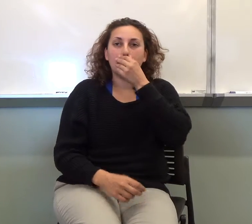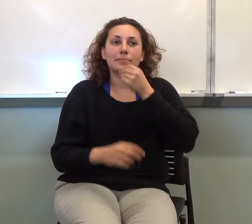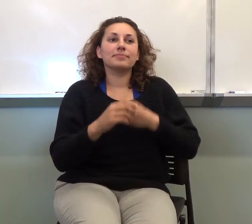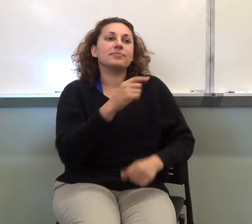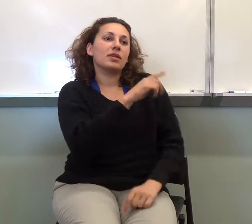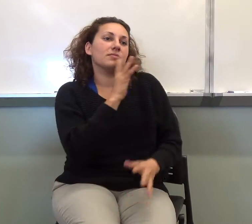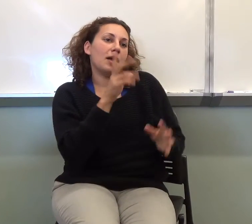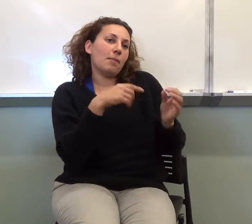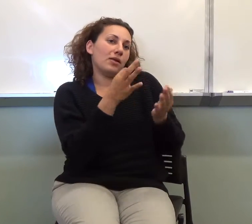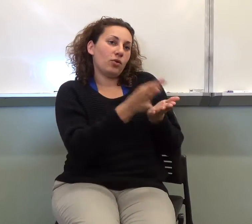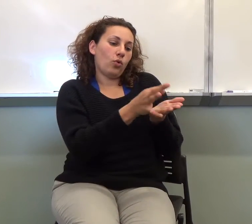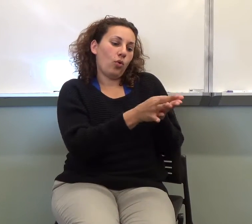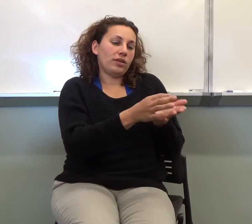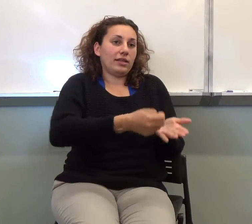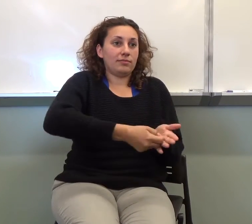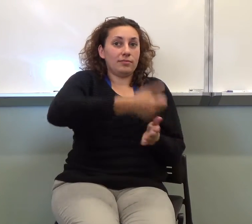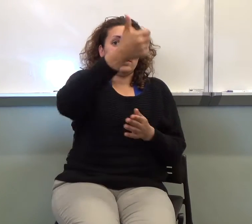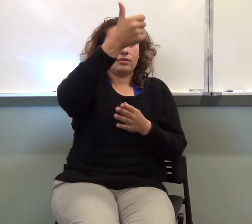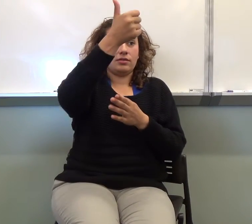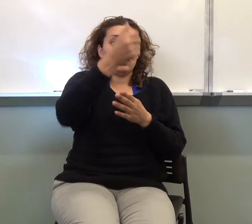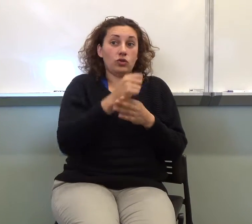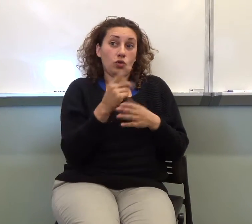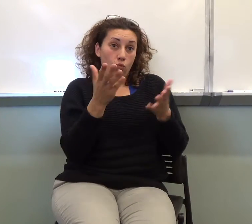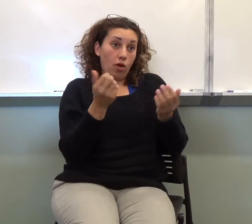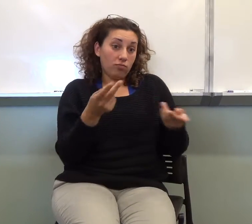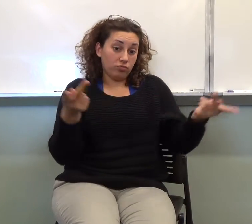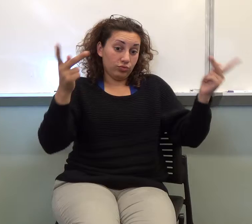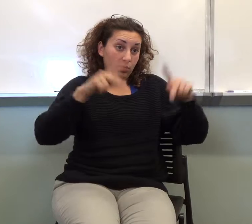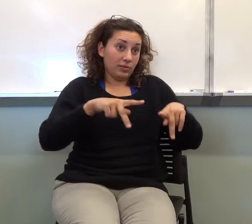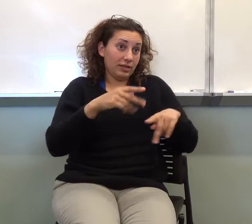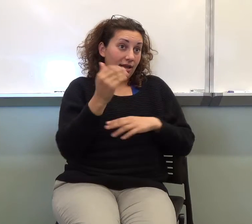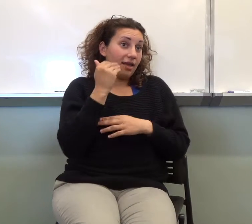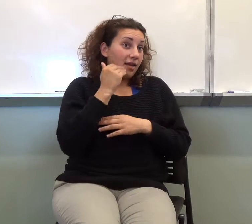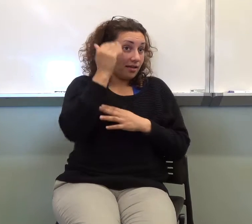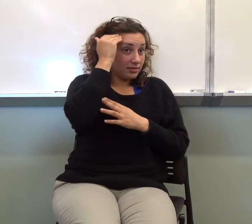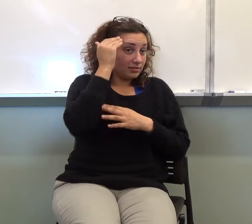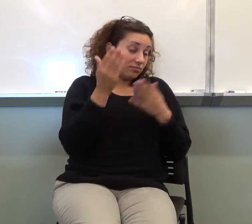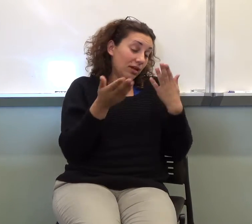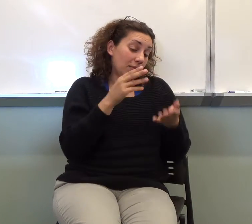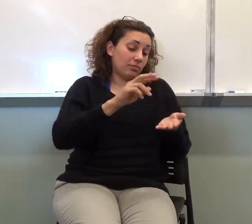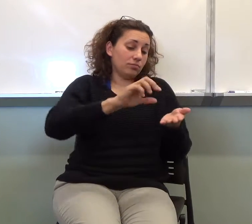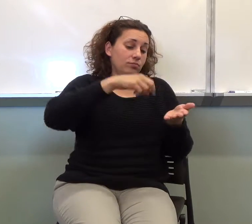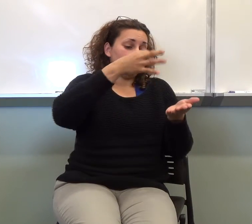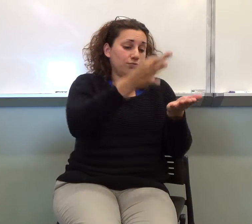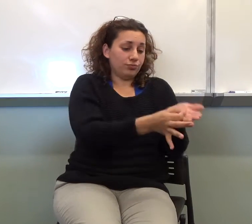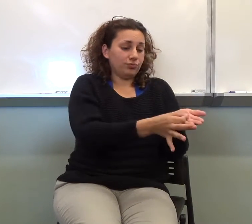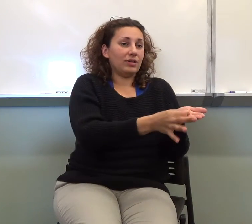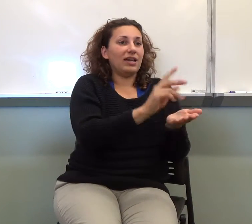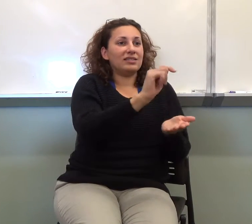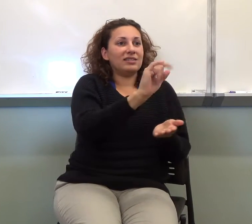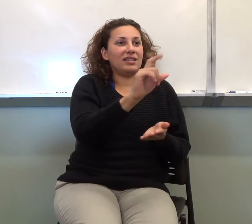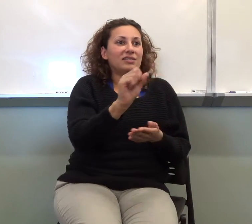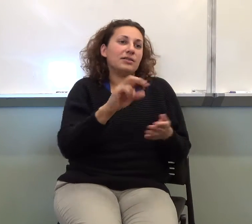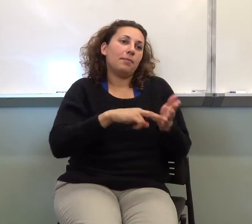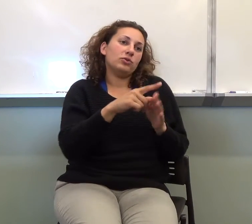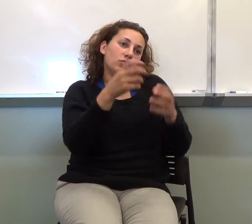first time, and you want the probability of getting a head, you might find it comes up tails. That means 0. You didn't get a head,